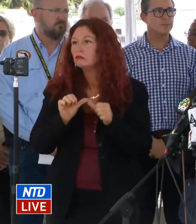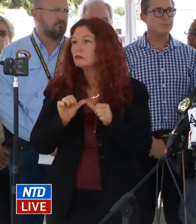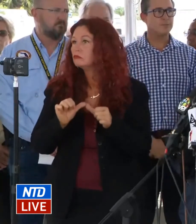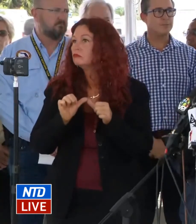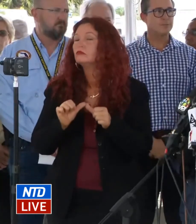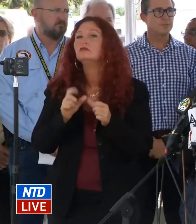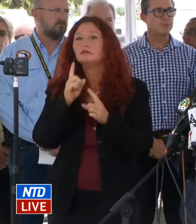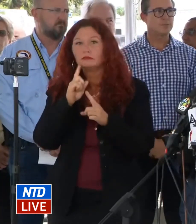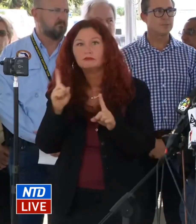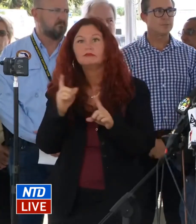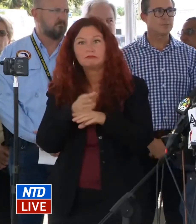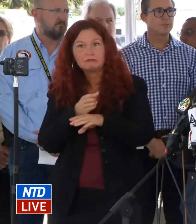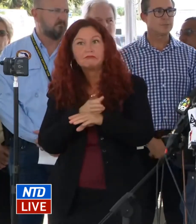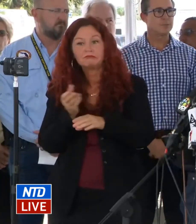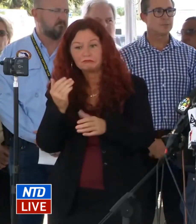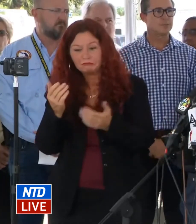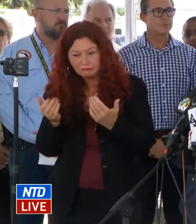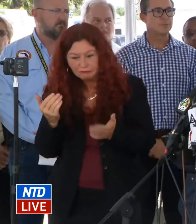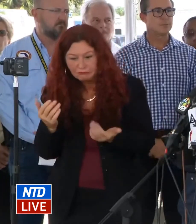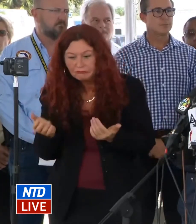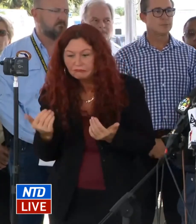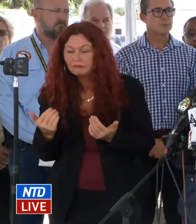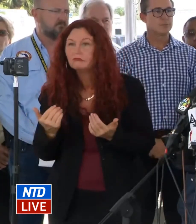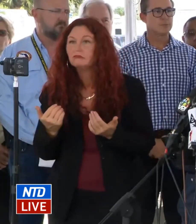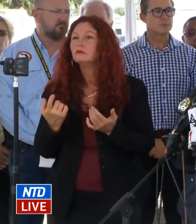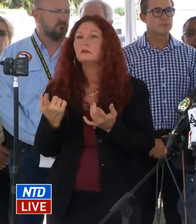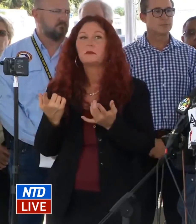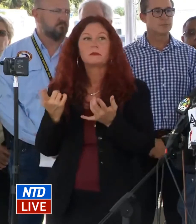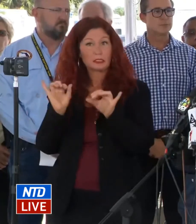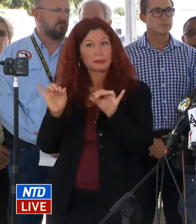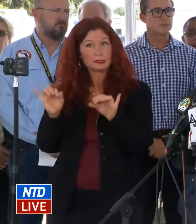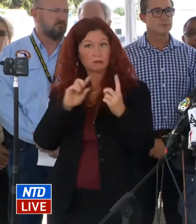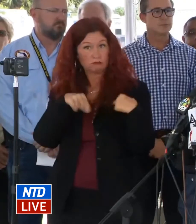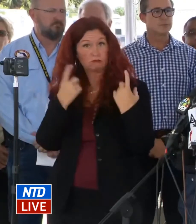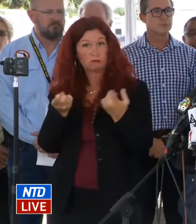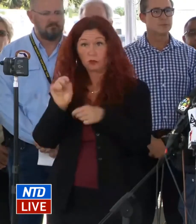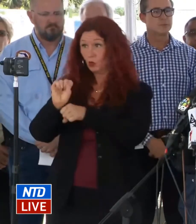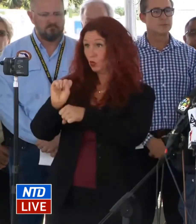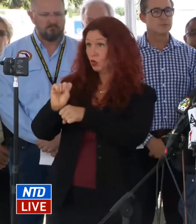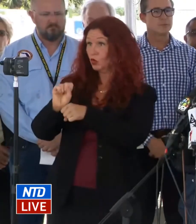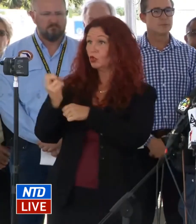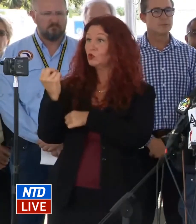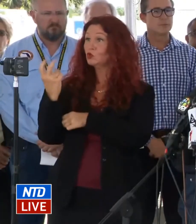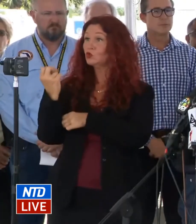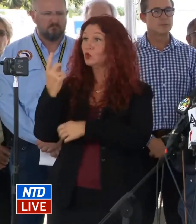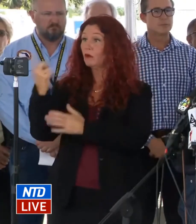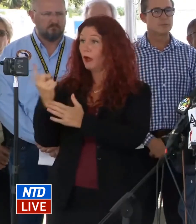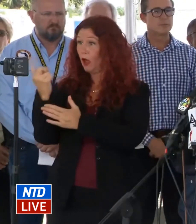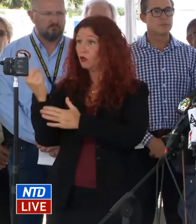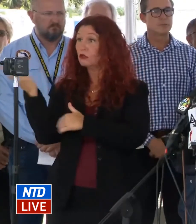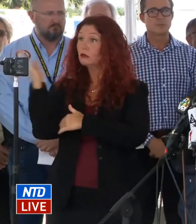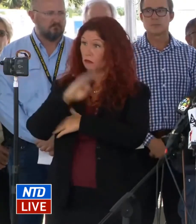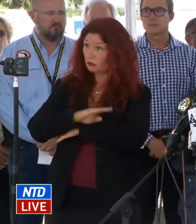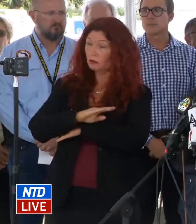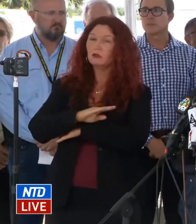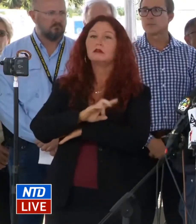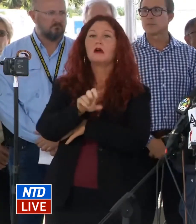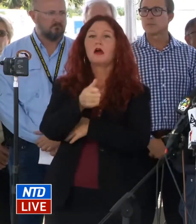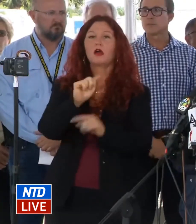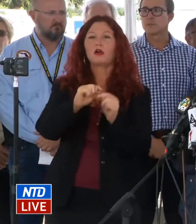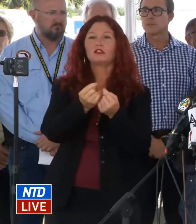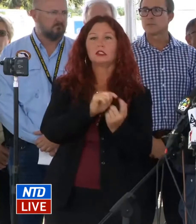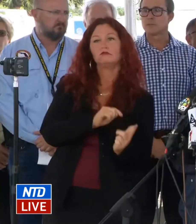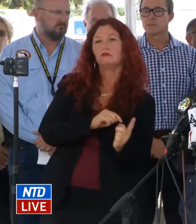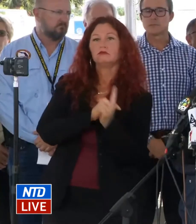of those obstacles. So they're continuing with the 12-hour shifts. They take breaks. They're monitored